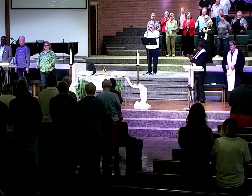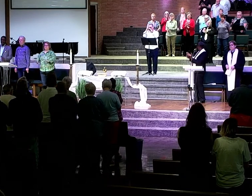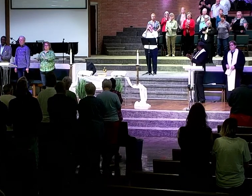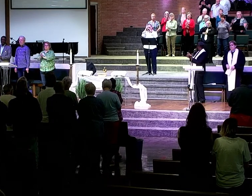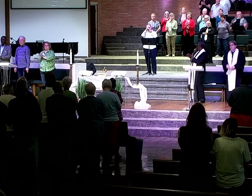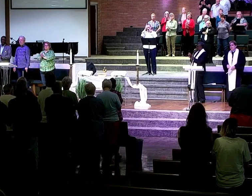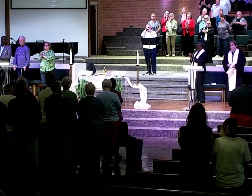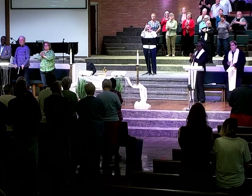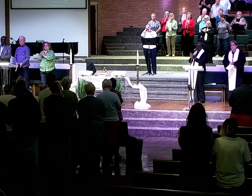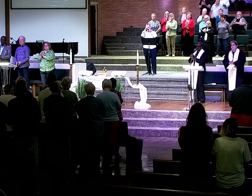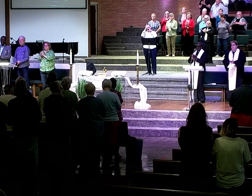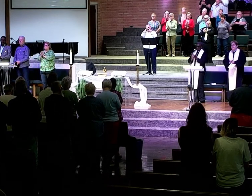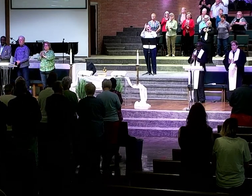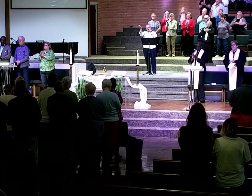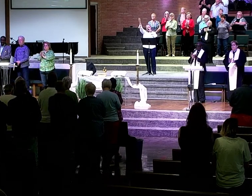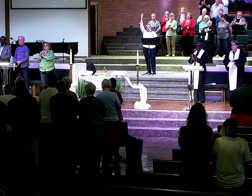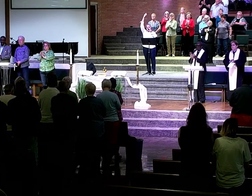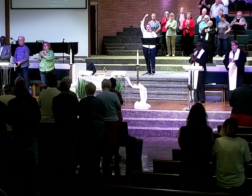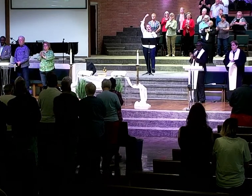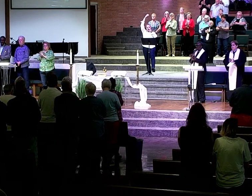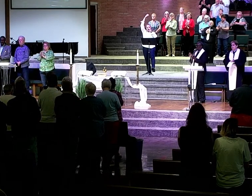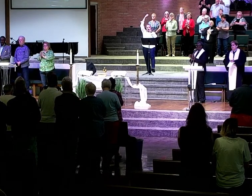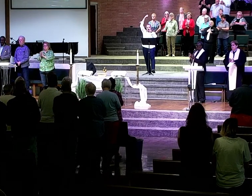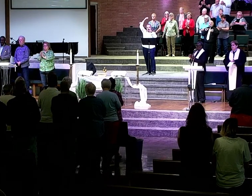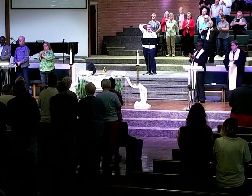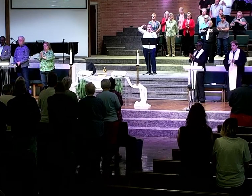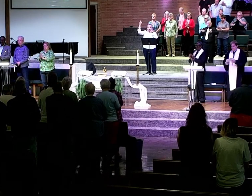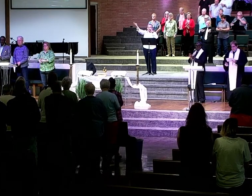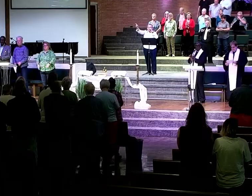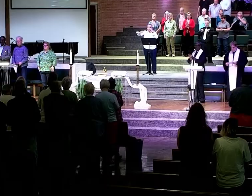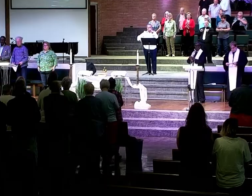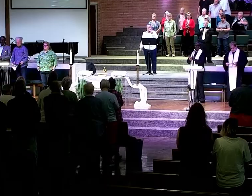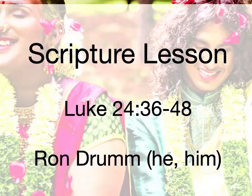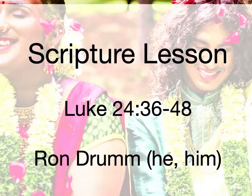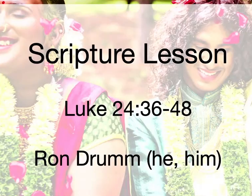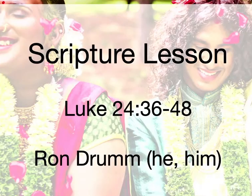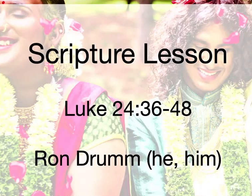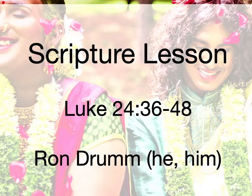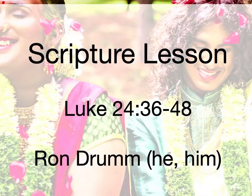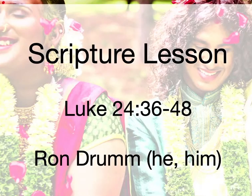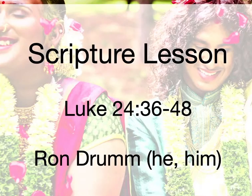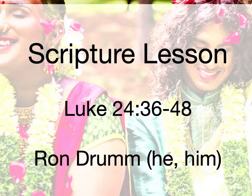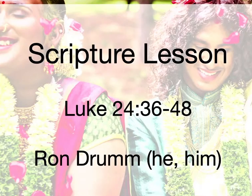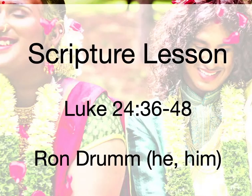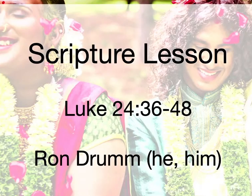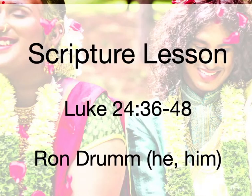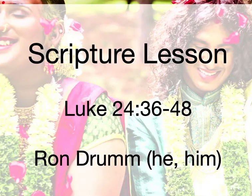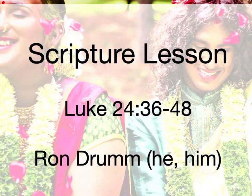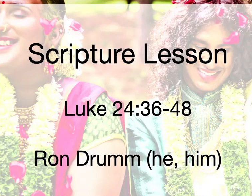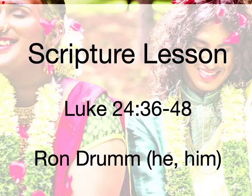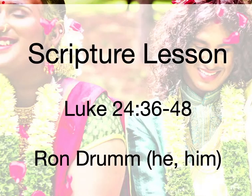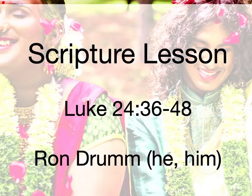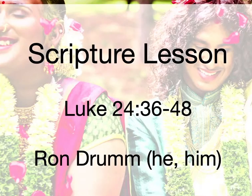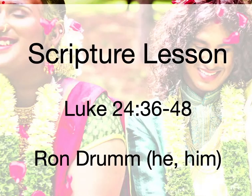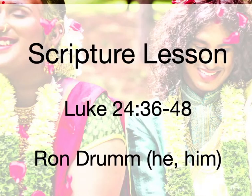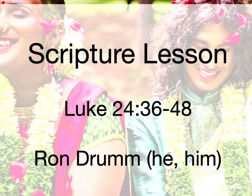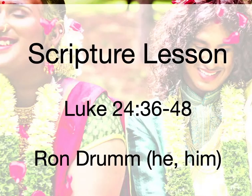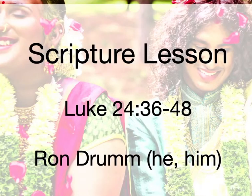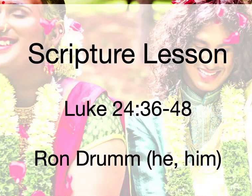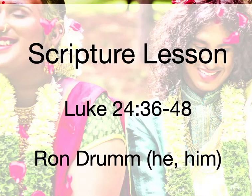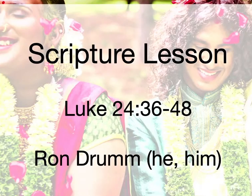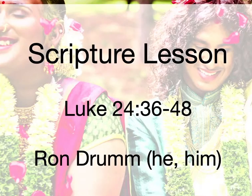Song. Amen. Amen. Please remain standing for the reading of our next scripture.